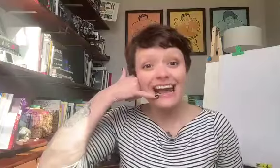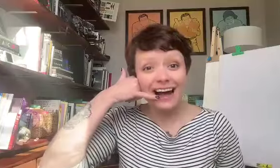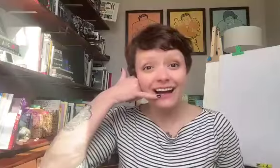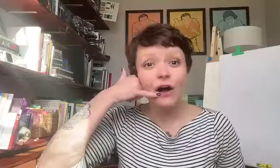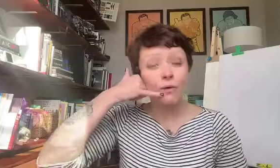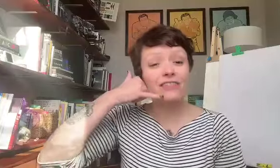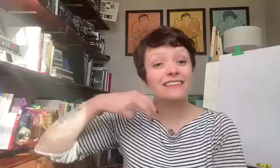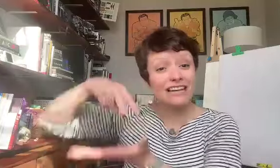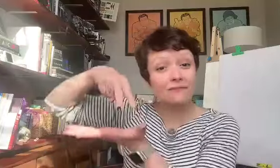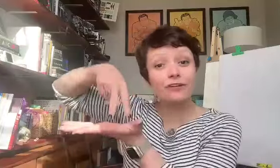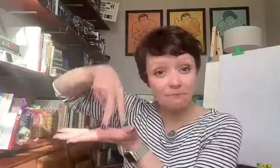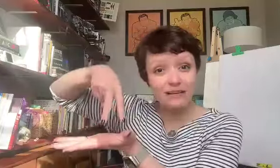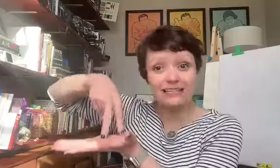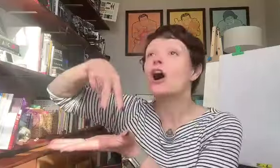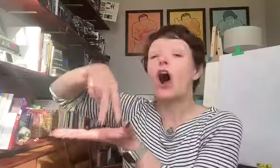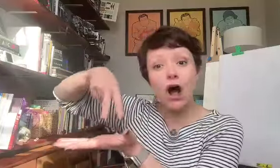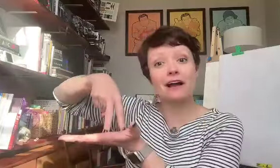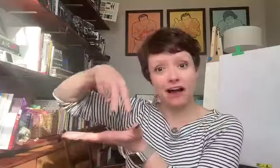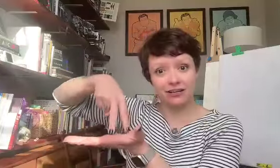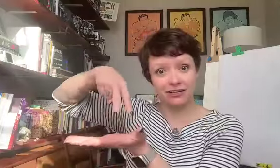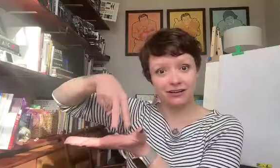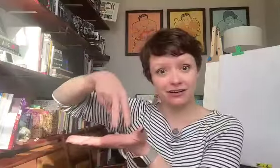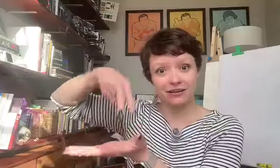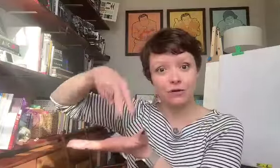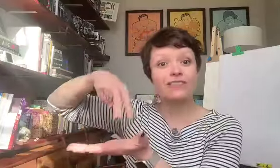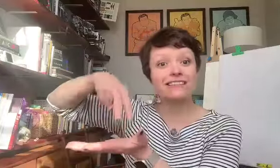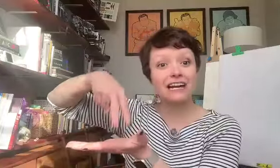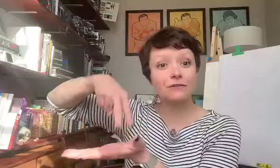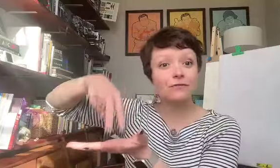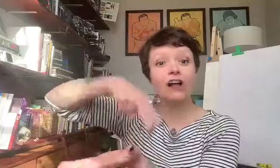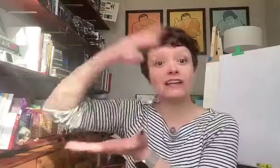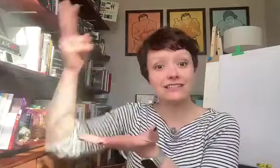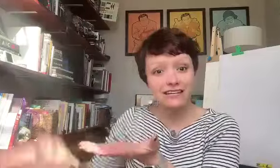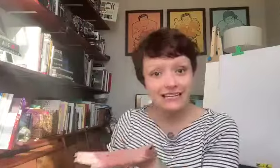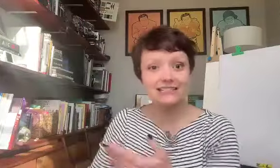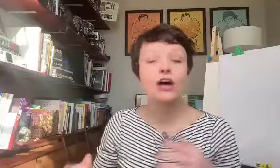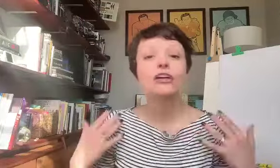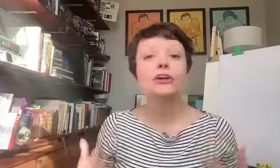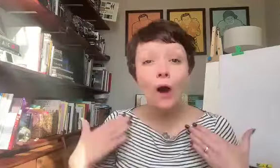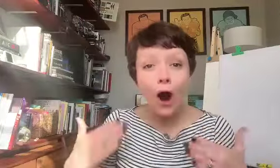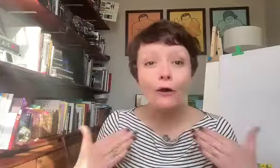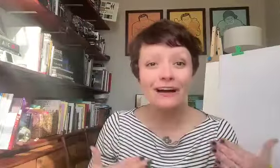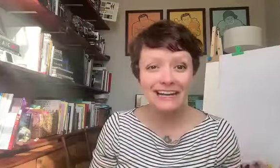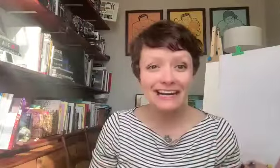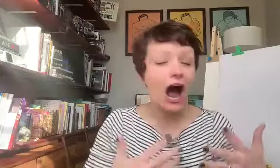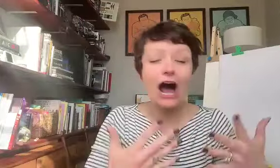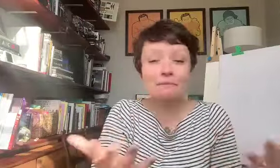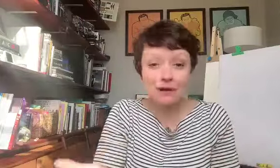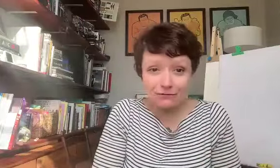Yeah. What do you think the sign for jumping is? Oh my gosh. What do you think the sign for fall is? Yes. You are already, unbeknownst